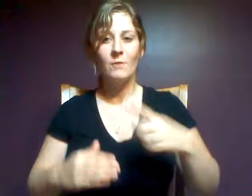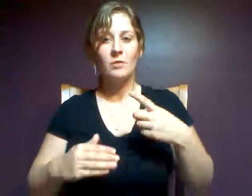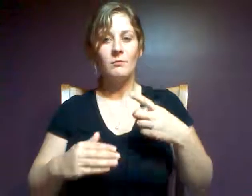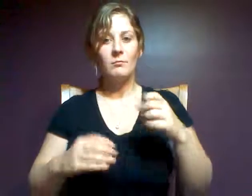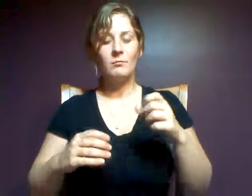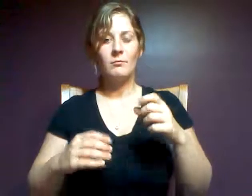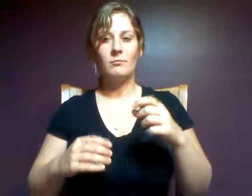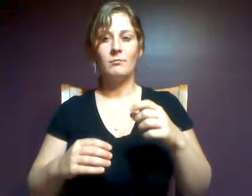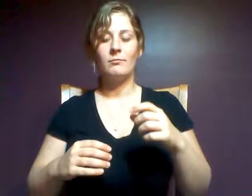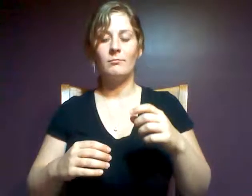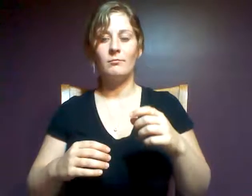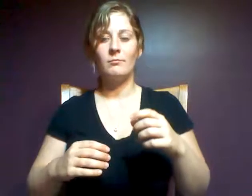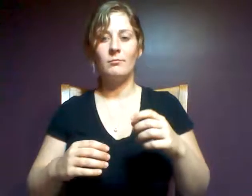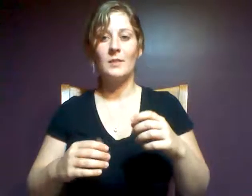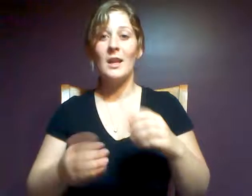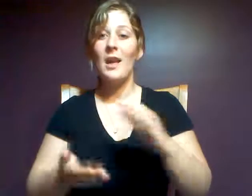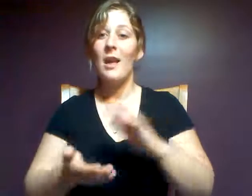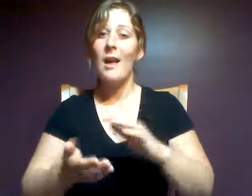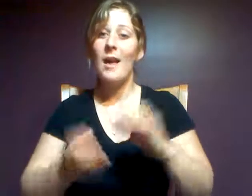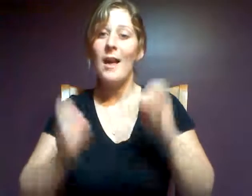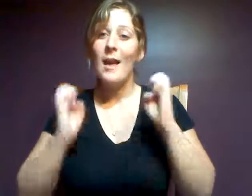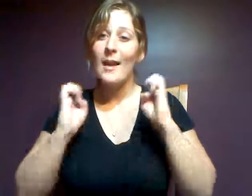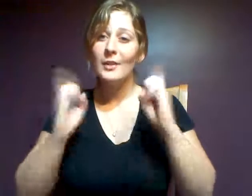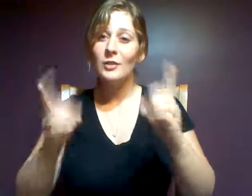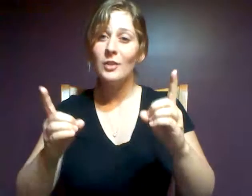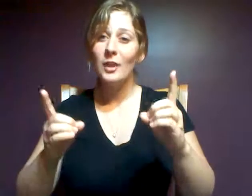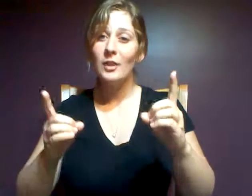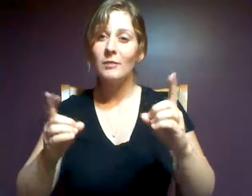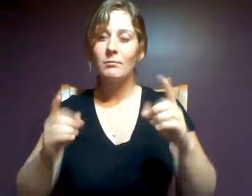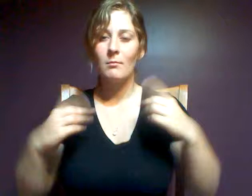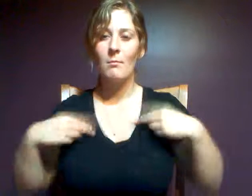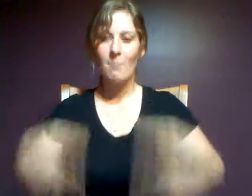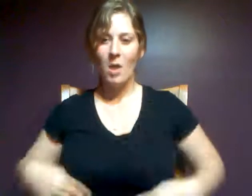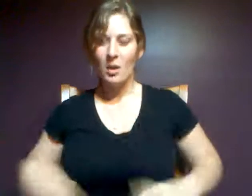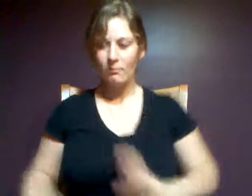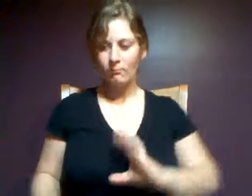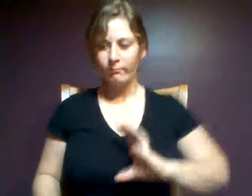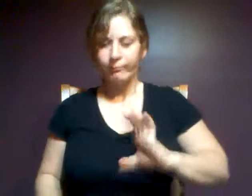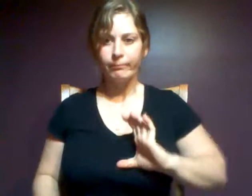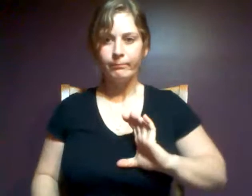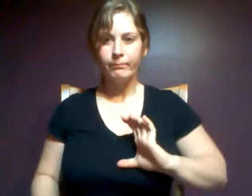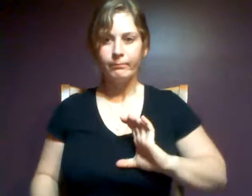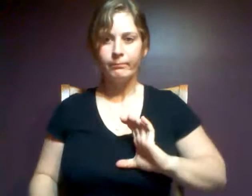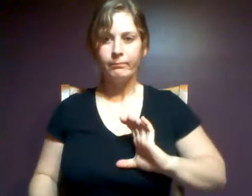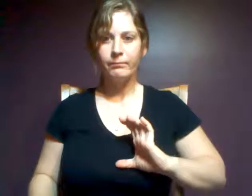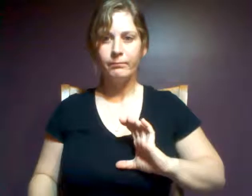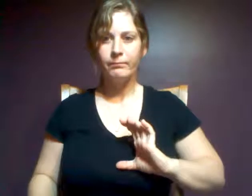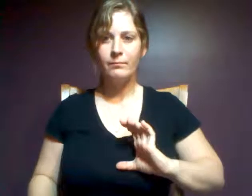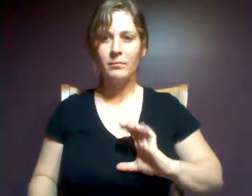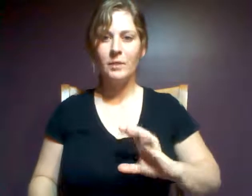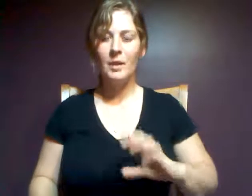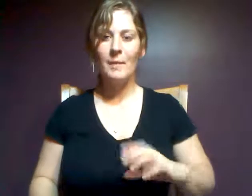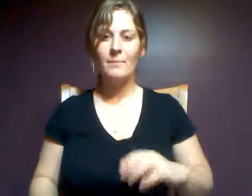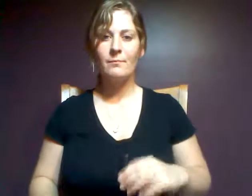We have to help our teenagers develop strategies to overcome image-related pressures and build their self-esteem. Now, the good news